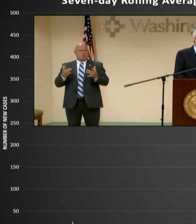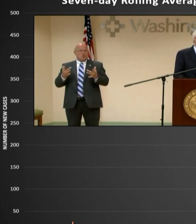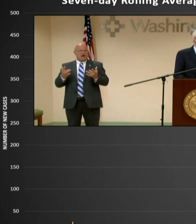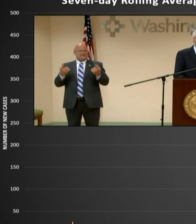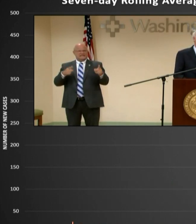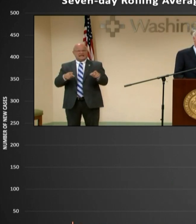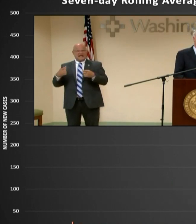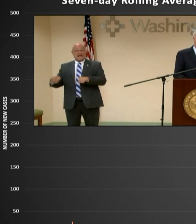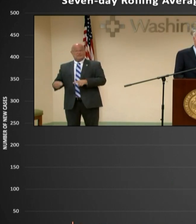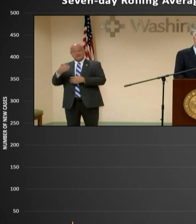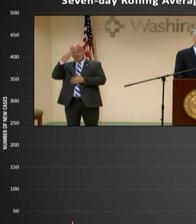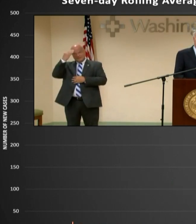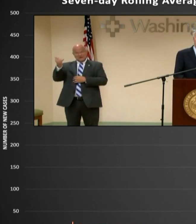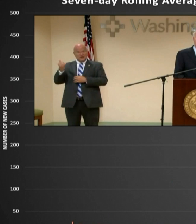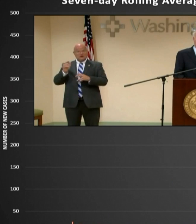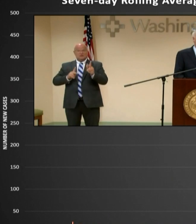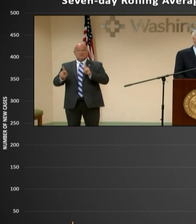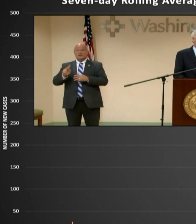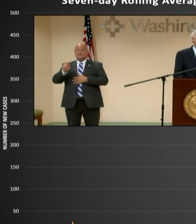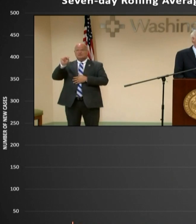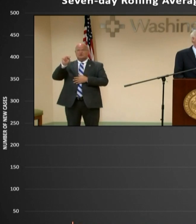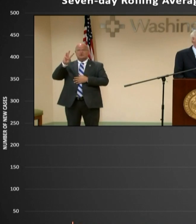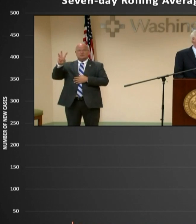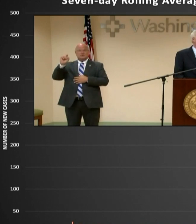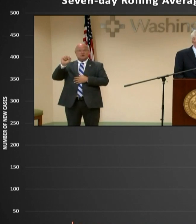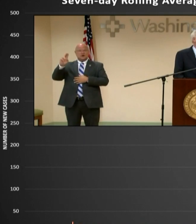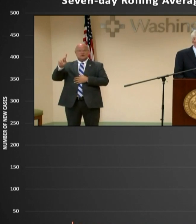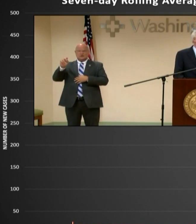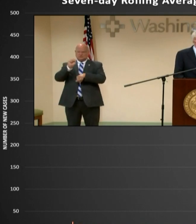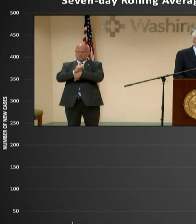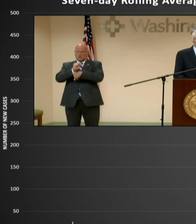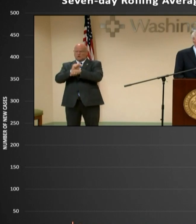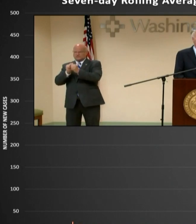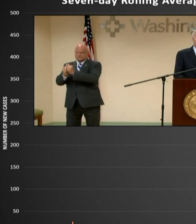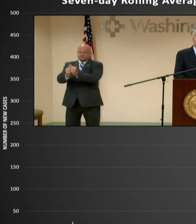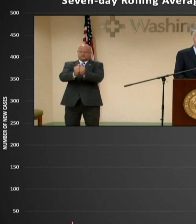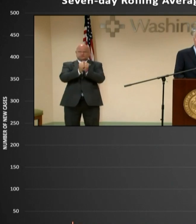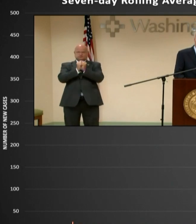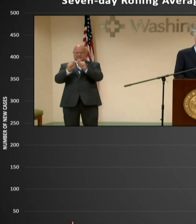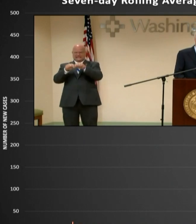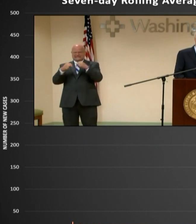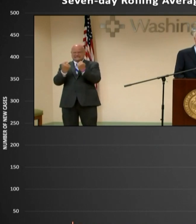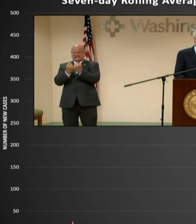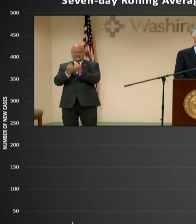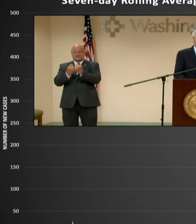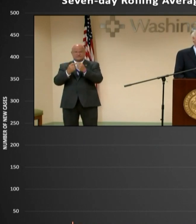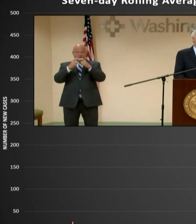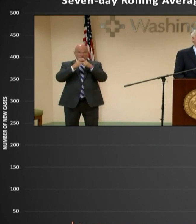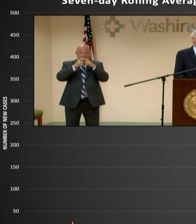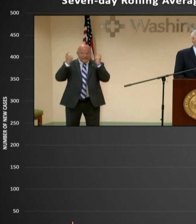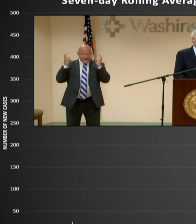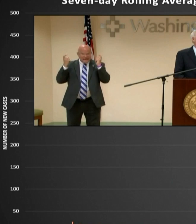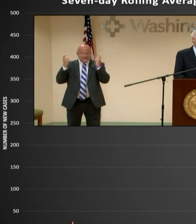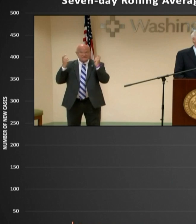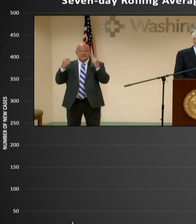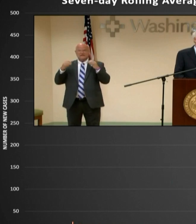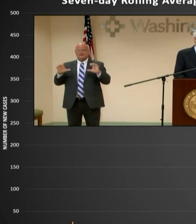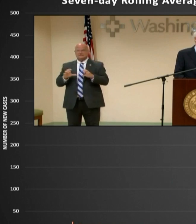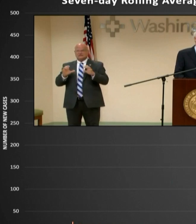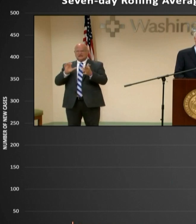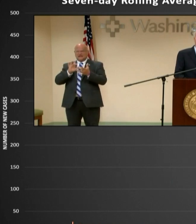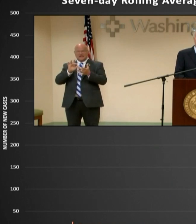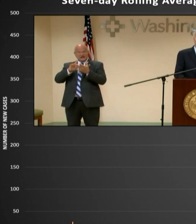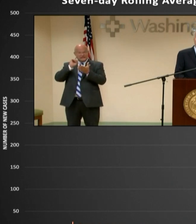that happened? It's because everybody here in Northwest Arkansas has worked together as a team. We've worn masks. We have done